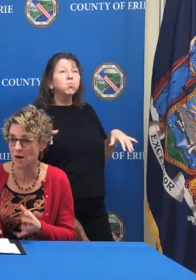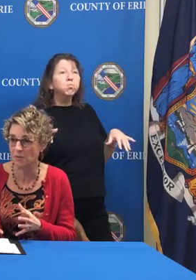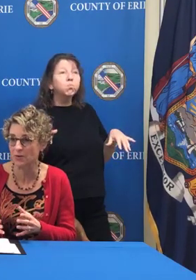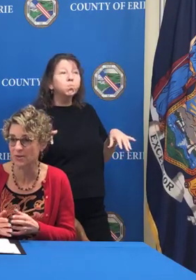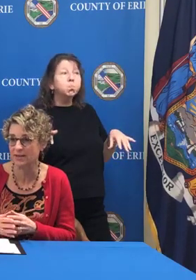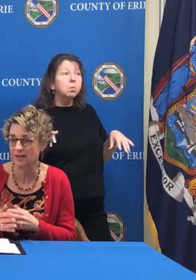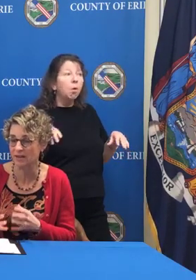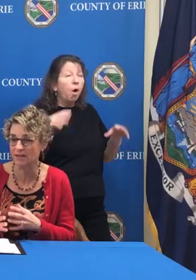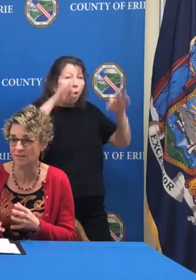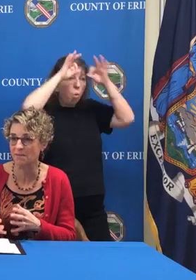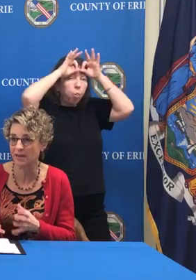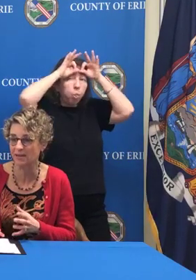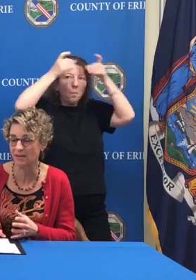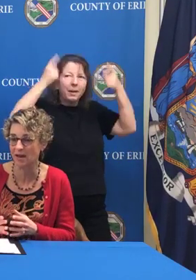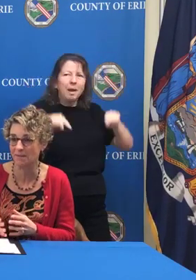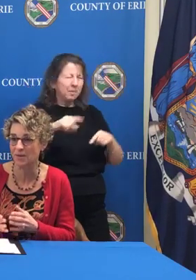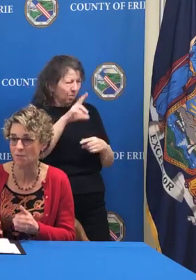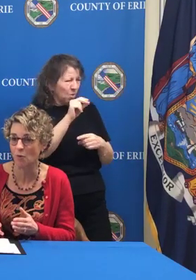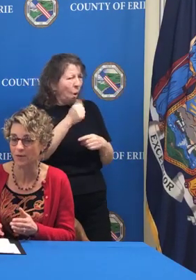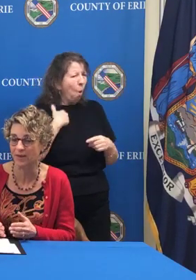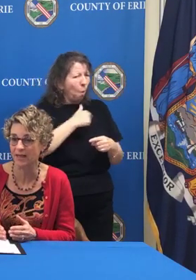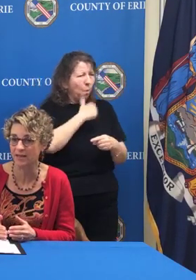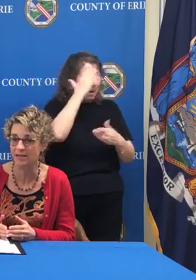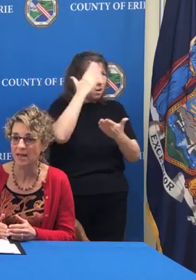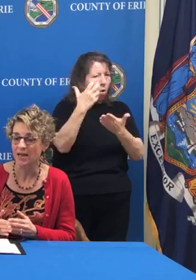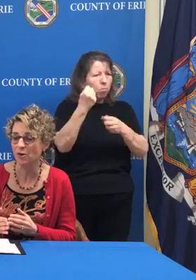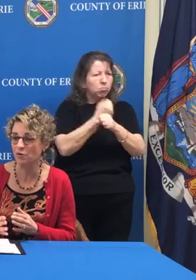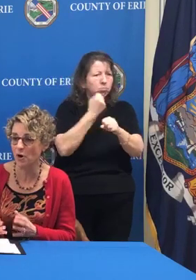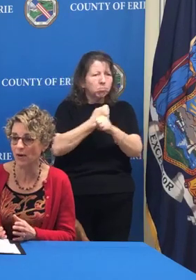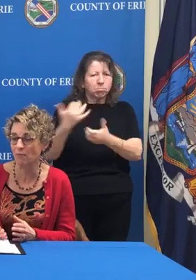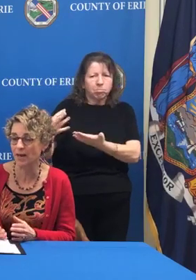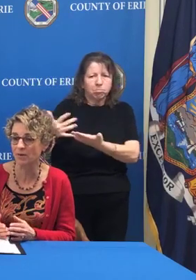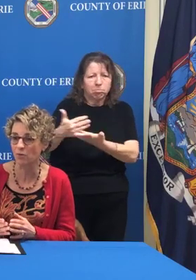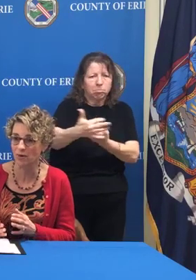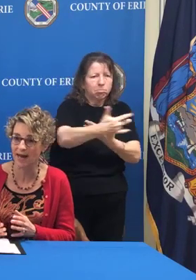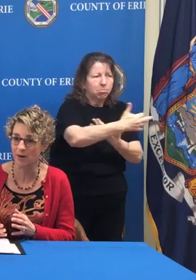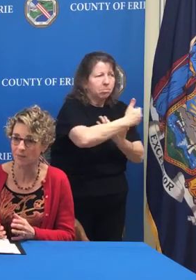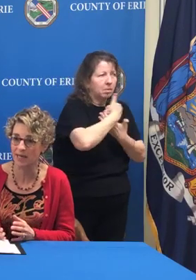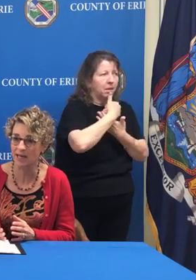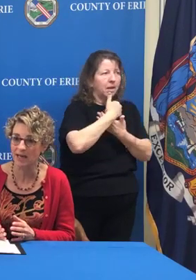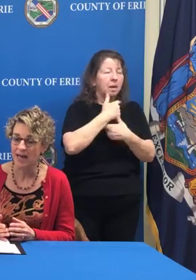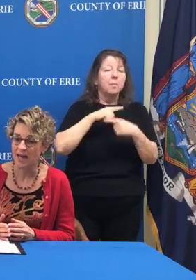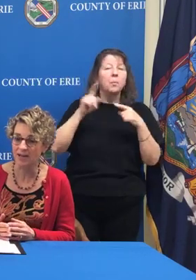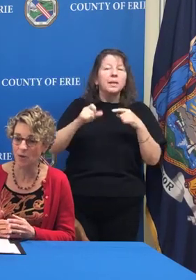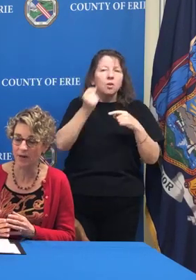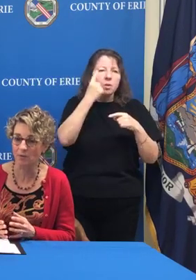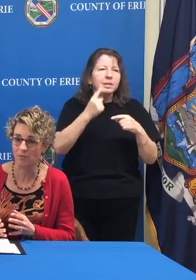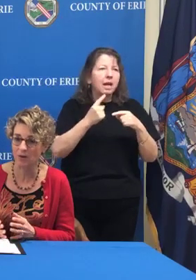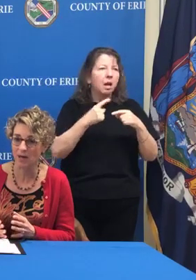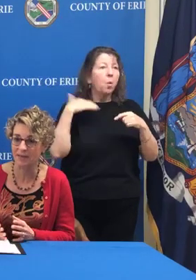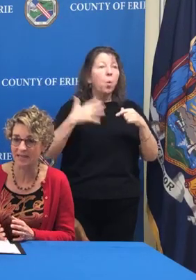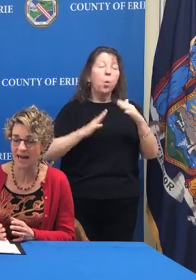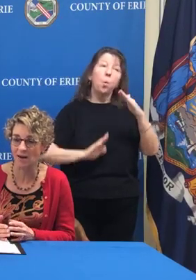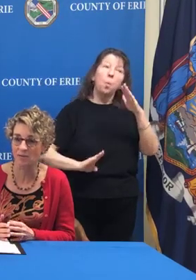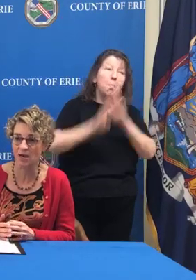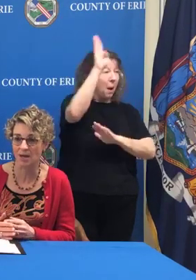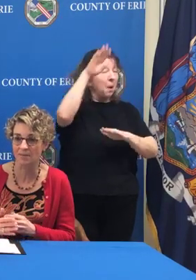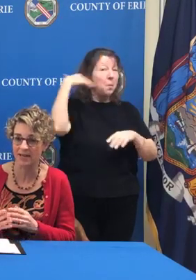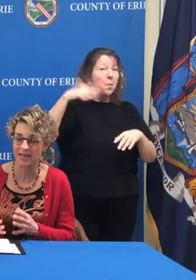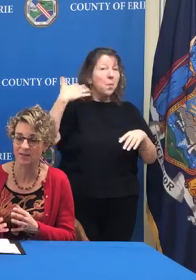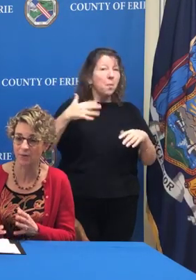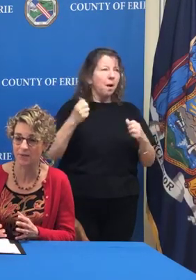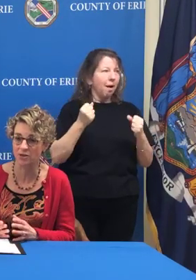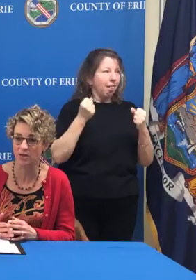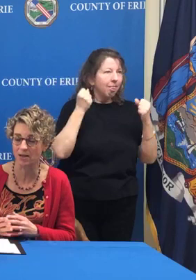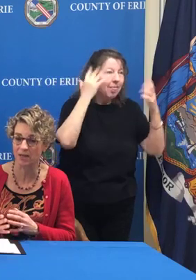know numbers. I think the important thing is, knowing when we're at our peak and knowing when we're coming down,